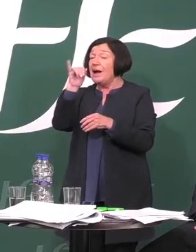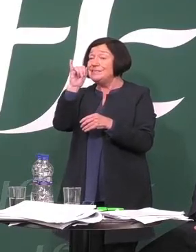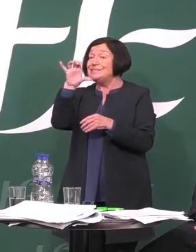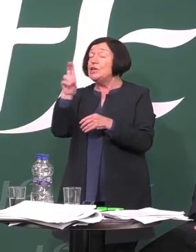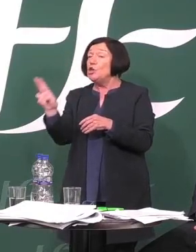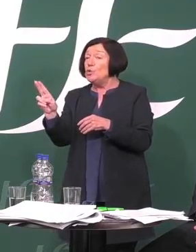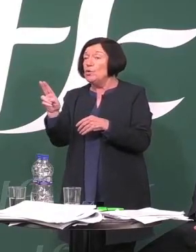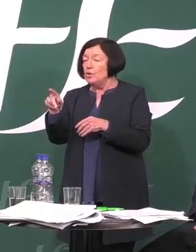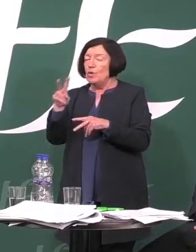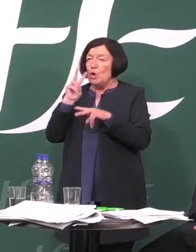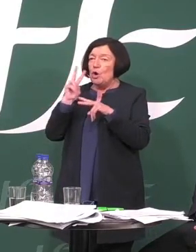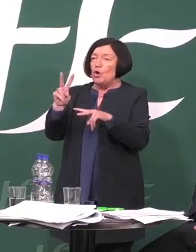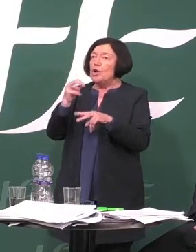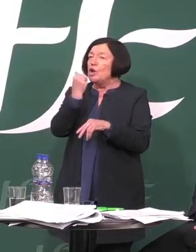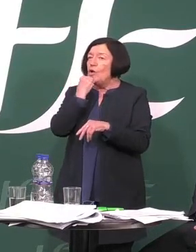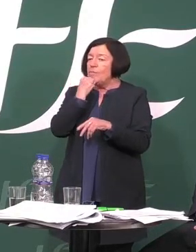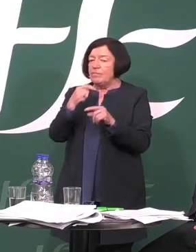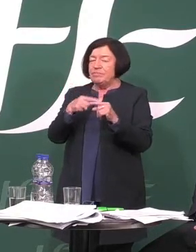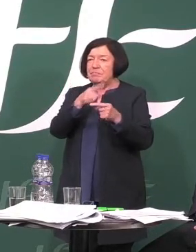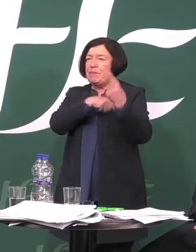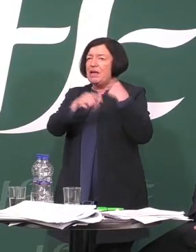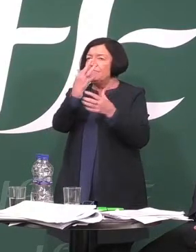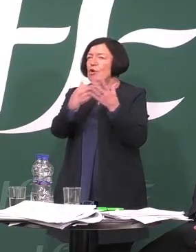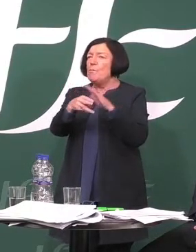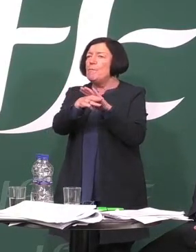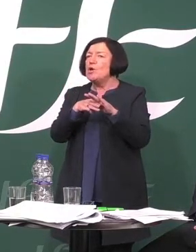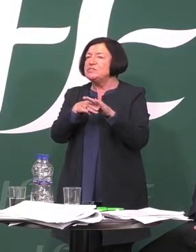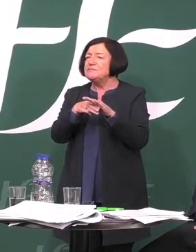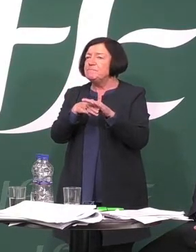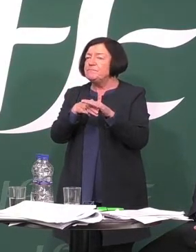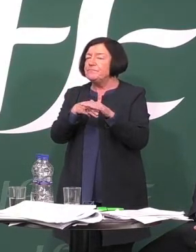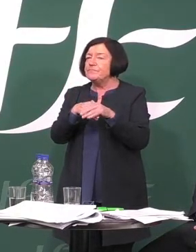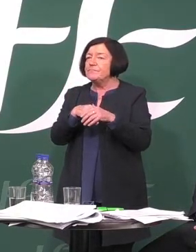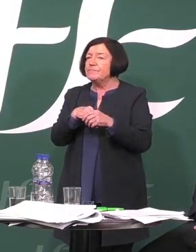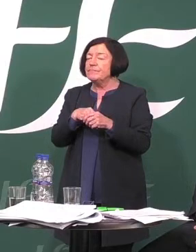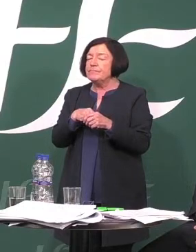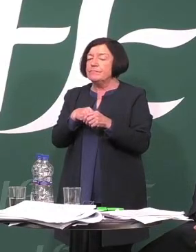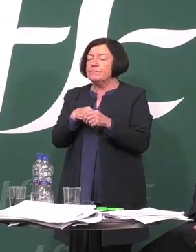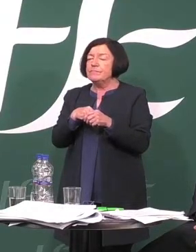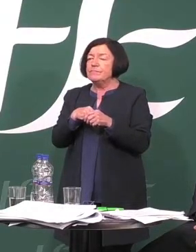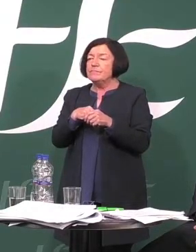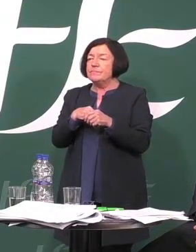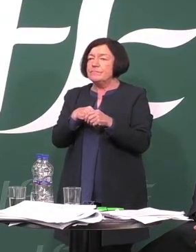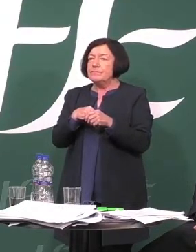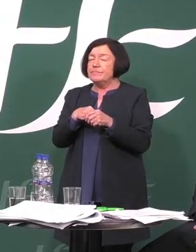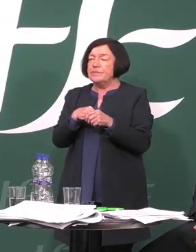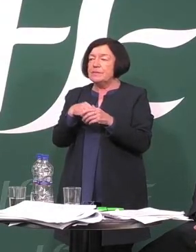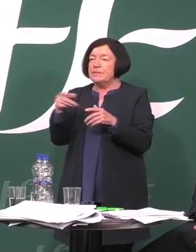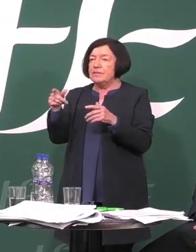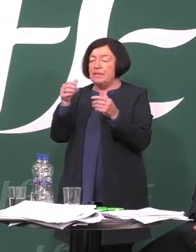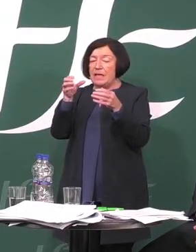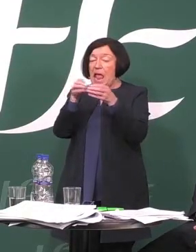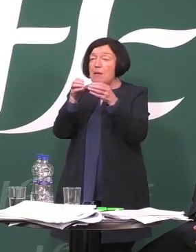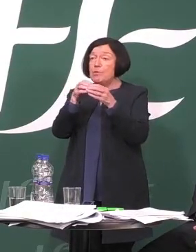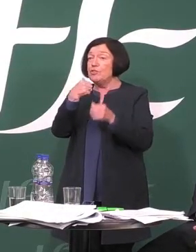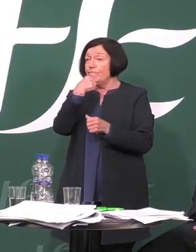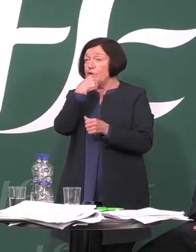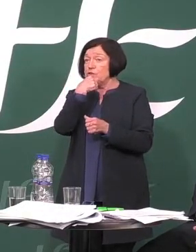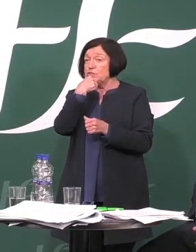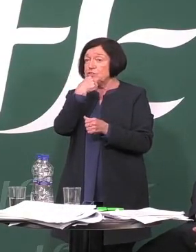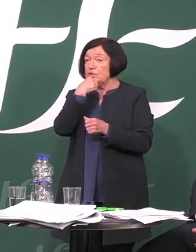ITUs, when we look at the figures over the past few months, there were, as I said, between April the 1st and